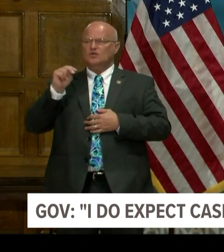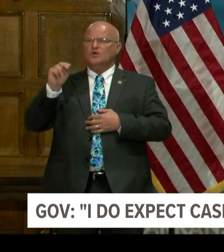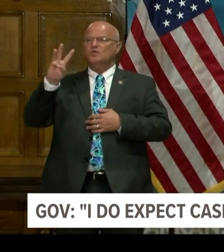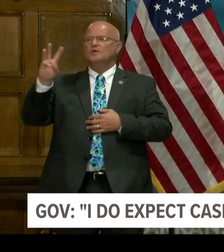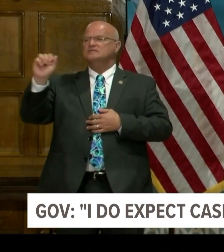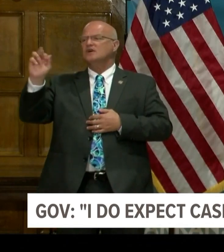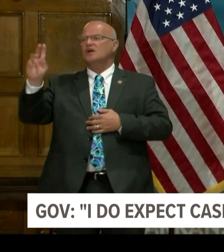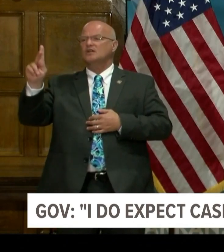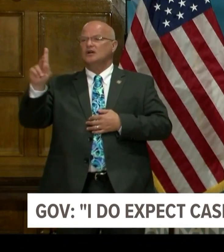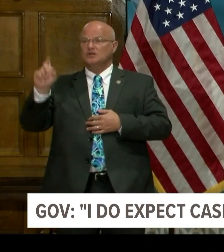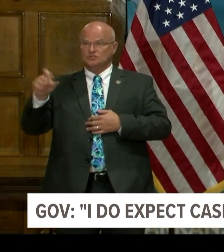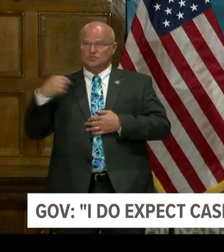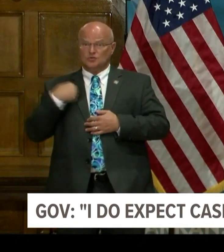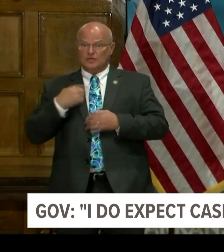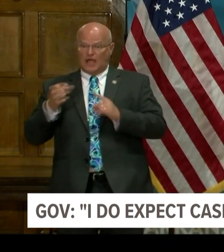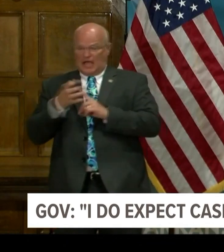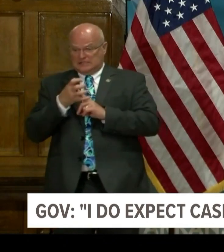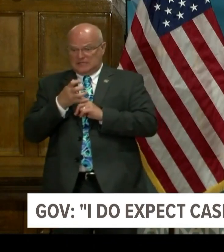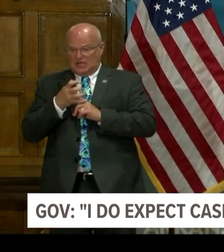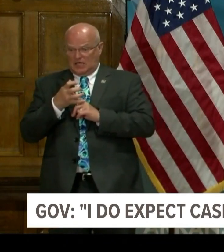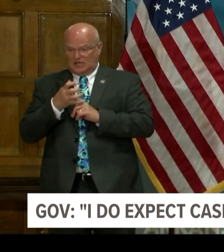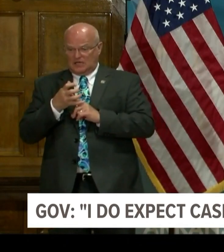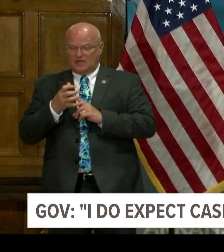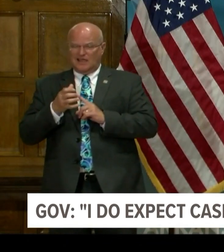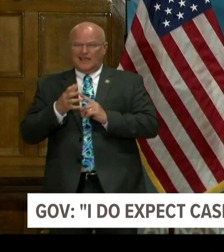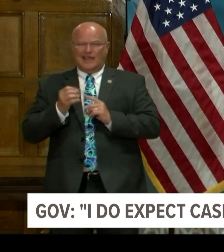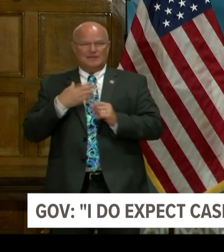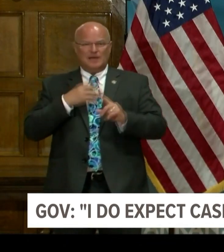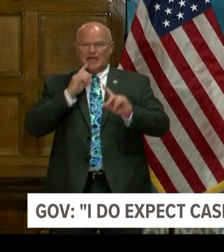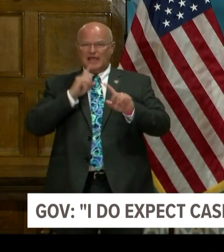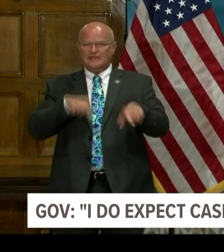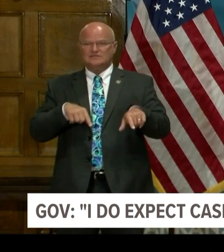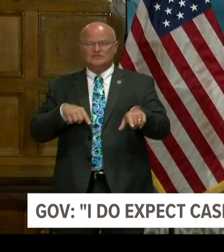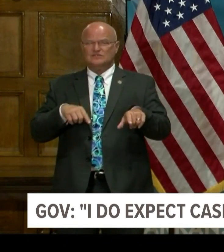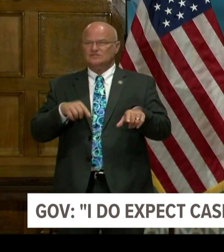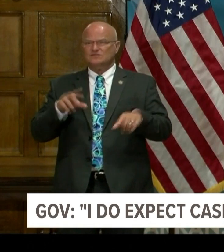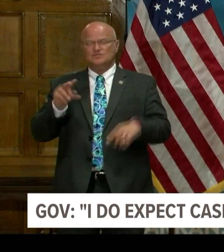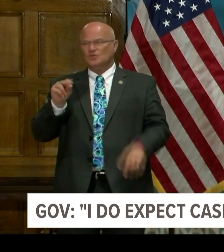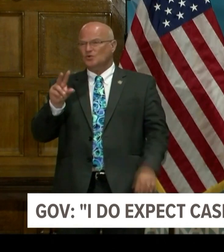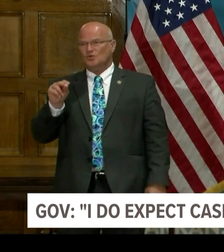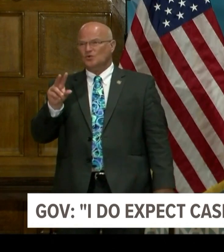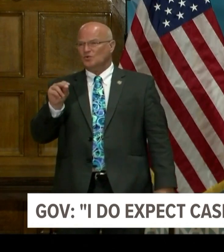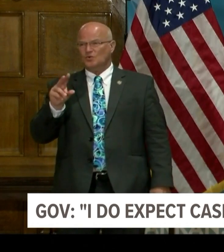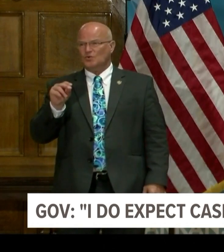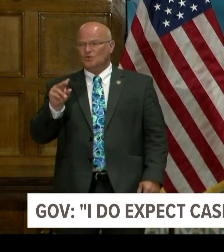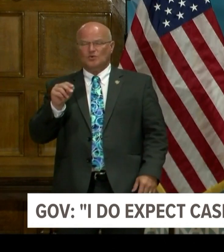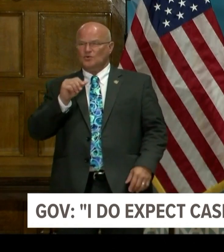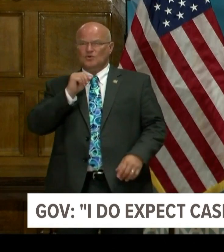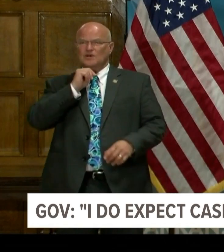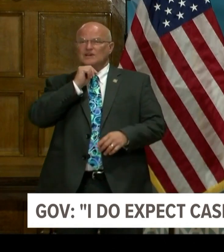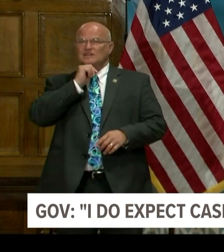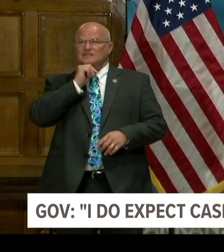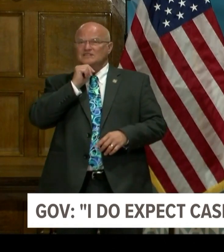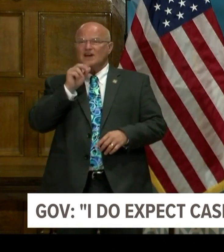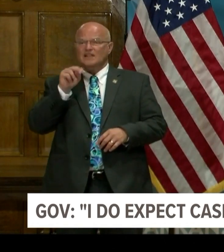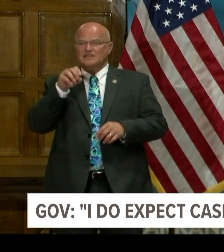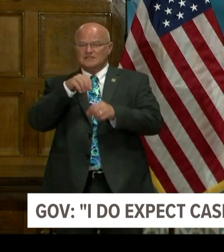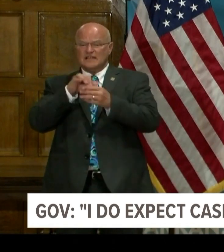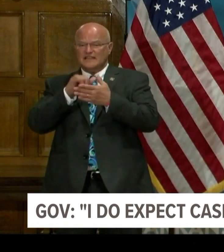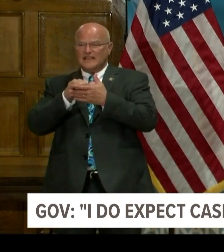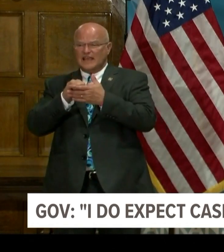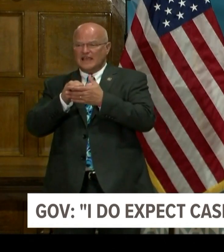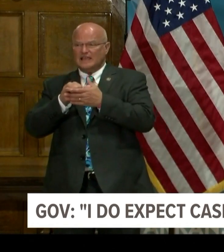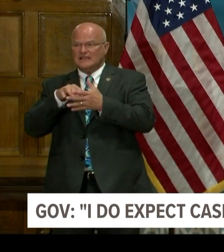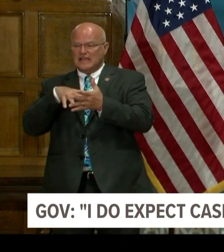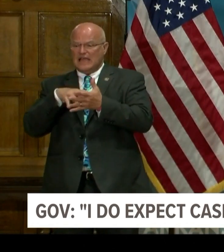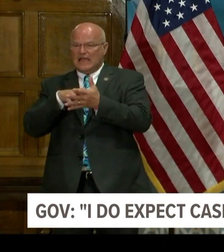Northwest Arkansas, should we isolate? And my answer is no, not unless you are in that